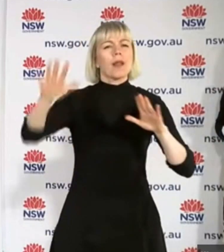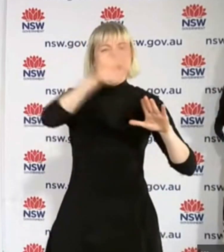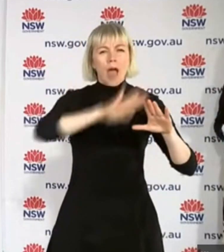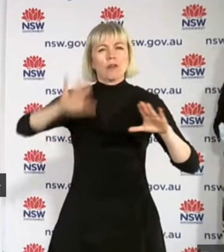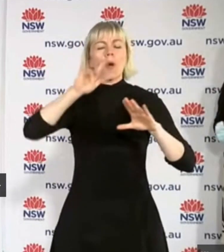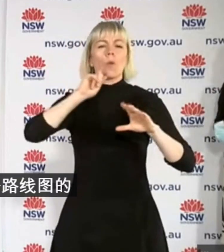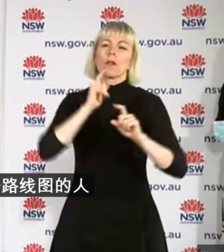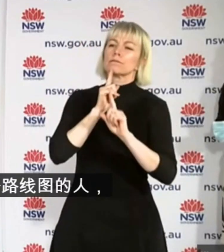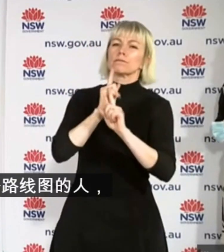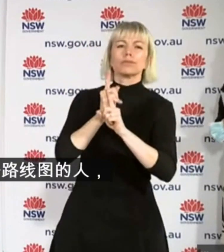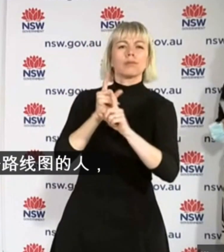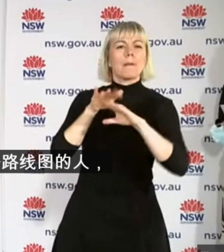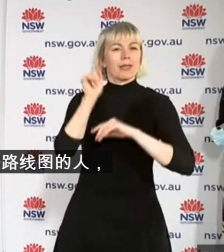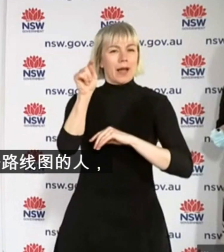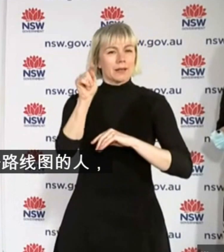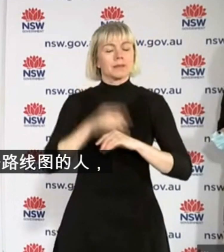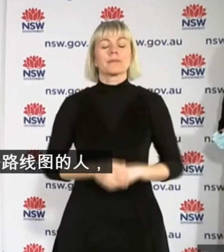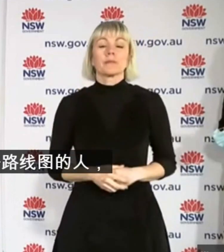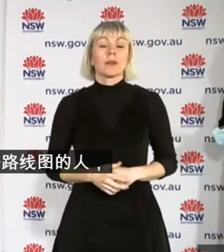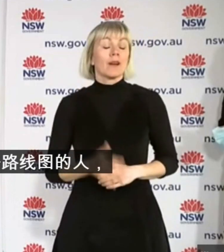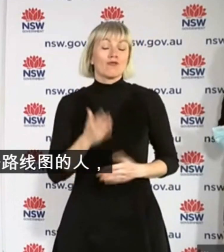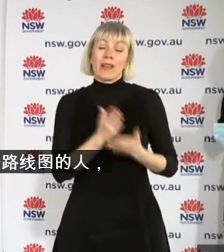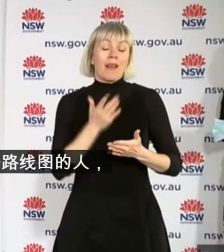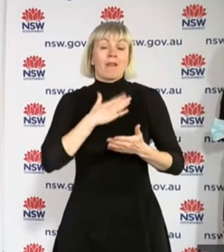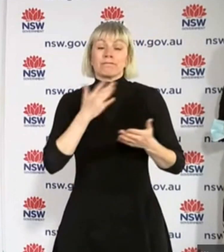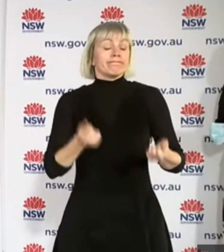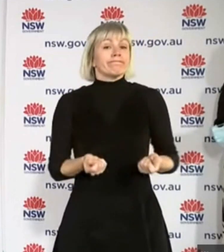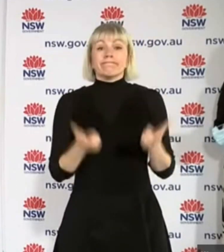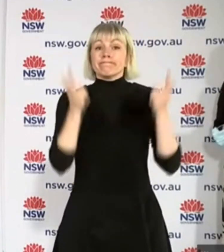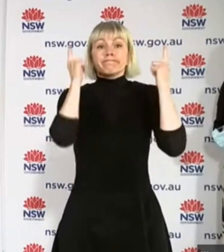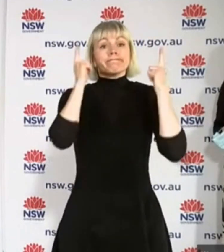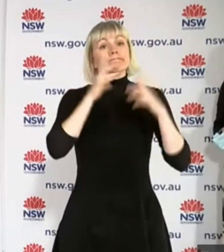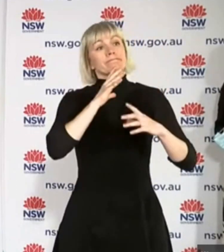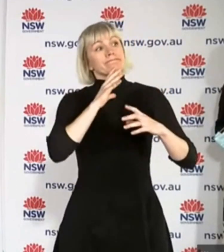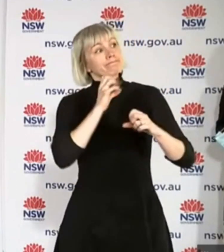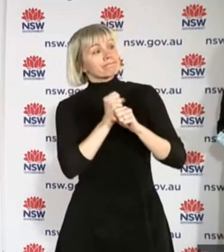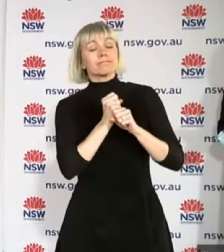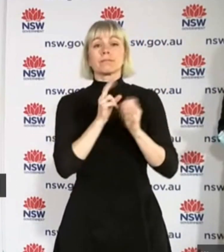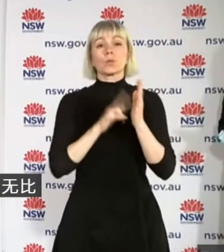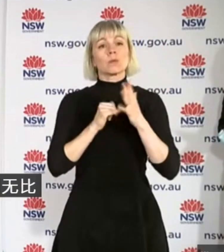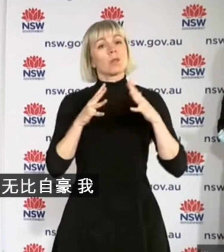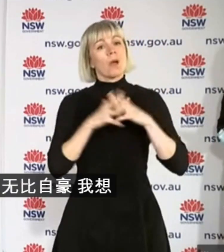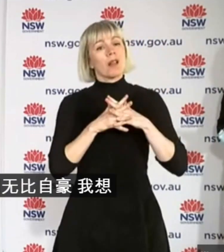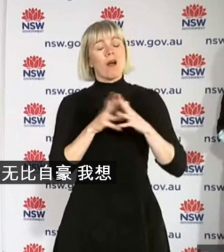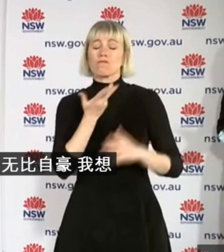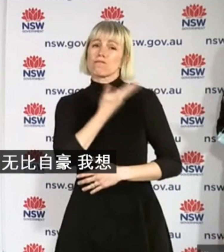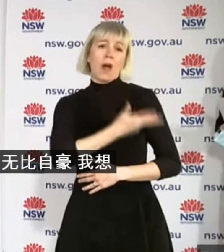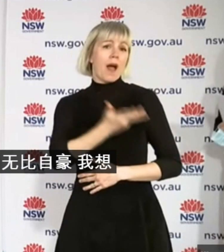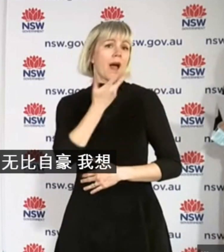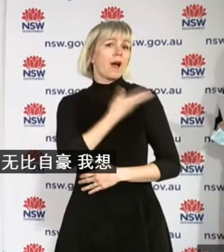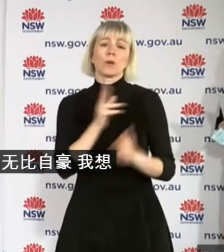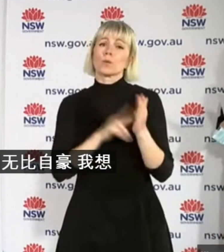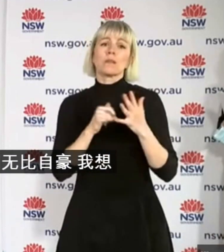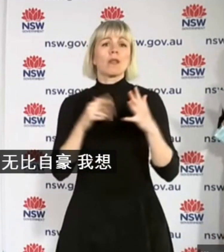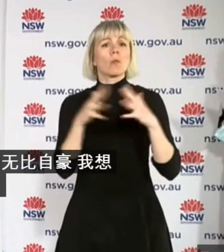people of New South Wales. And as the Premier, I can't feel prouder of the way in which the vaccination rates have gone. I think if you look at